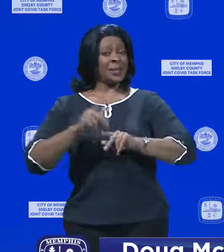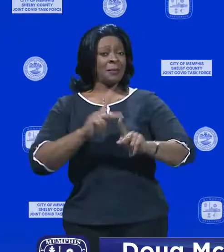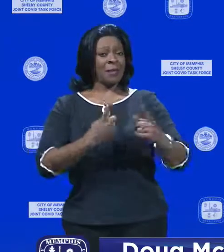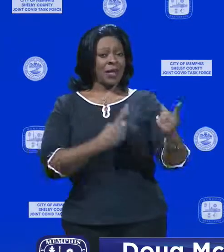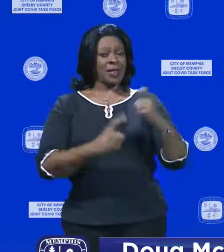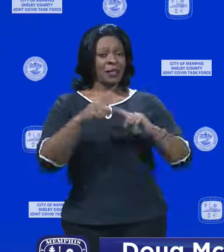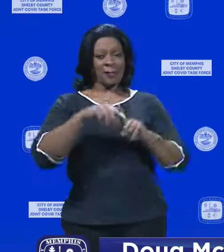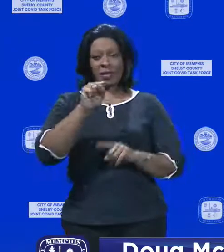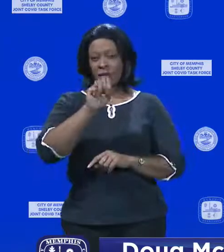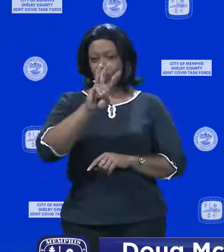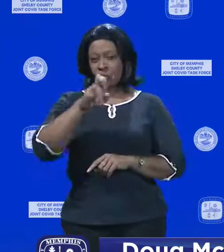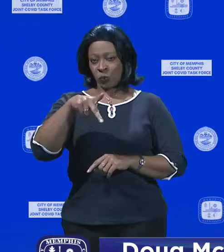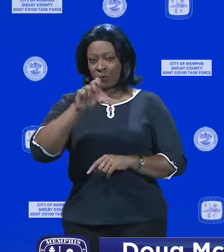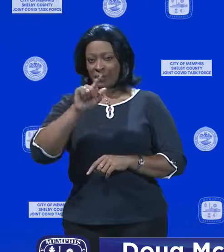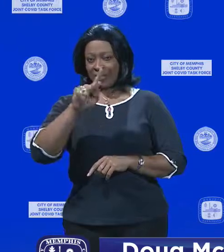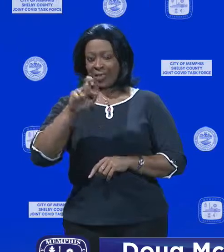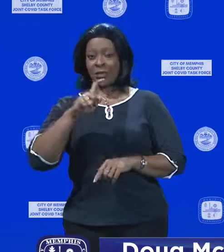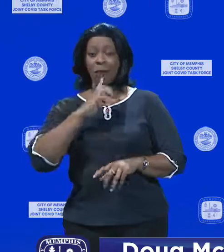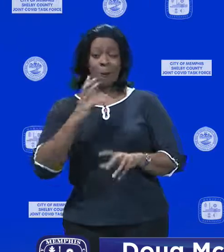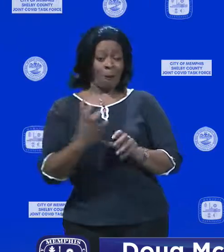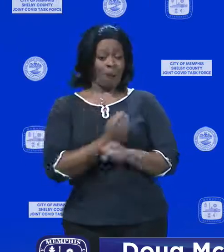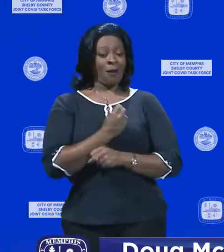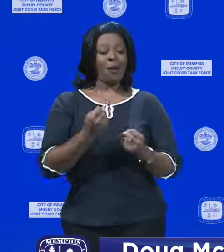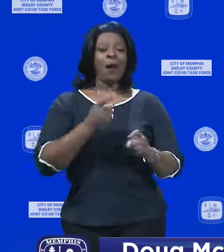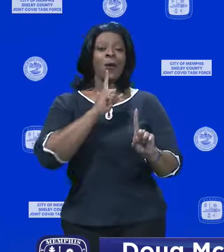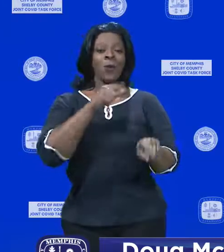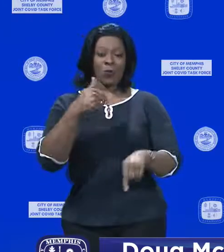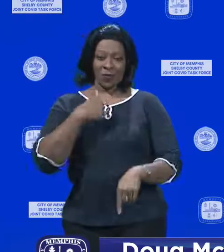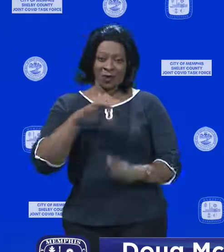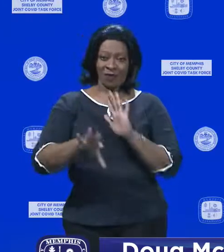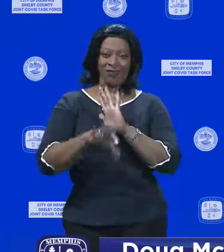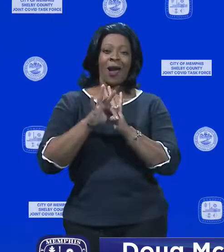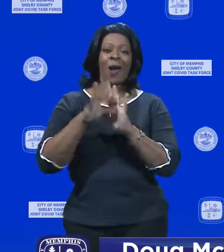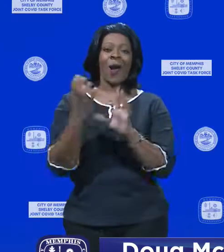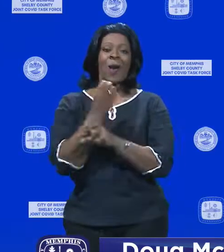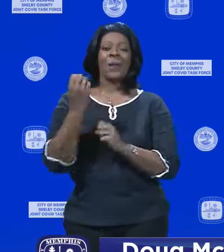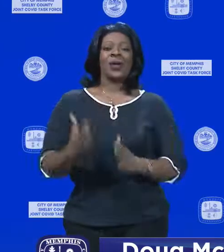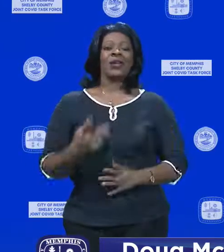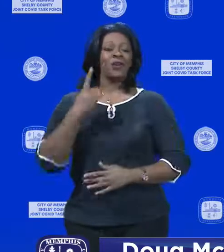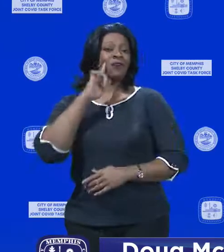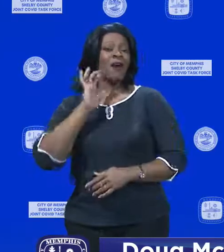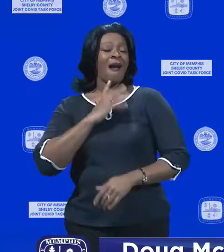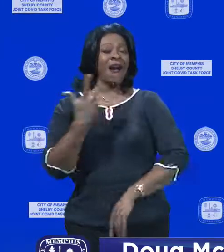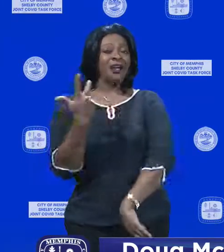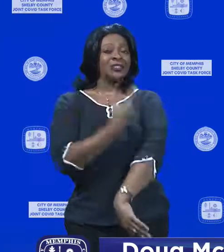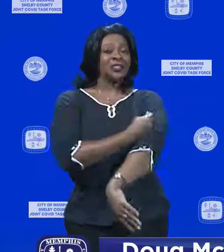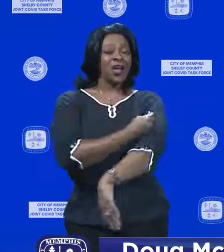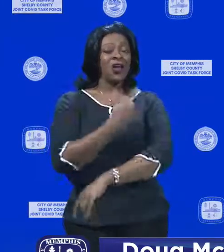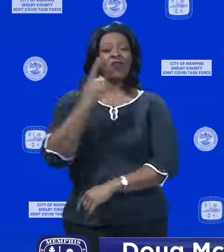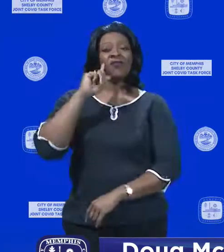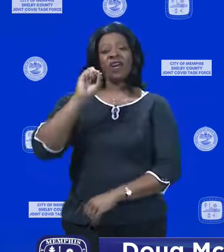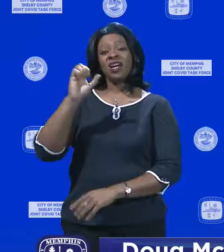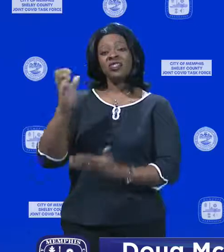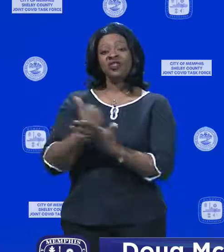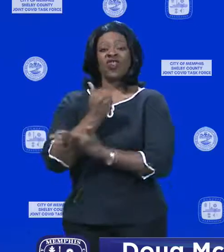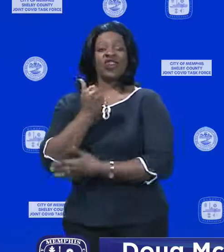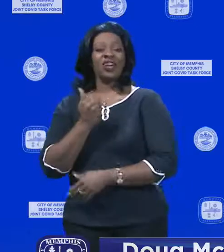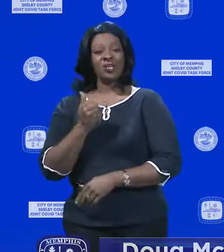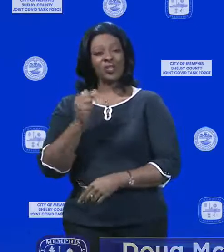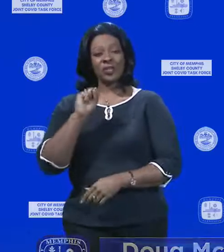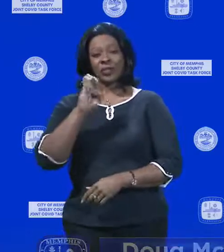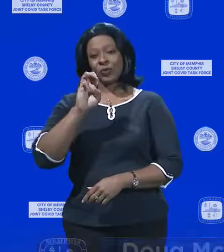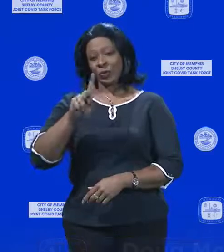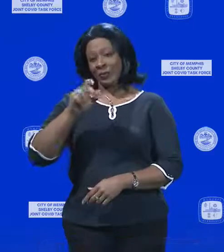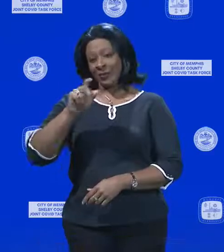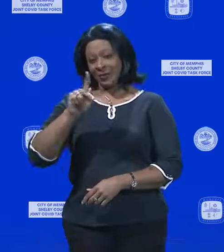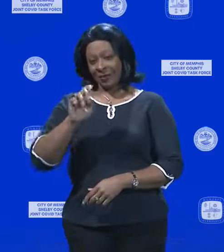the sweepstakes, and I'm pleased to report that we actually have selected a winner for our Shot for a Shot sweepstakes.